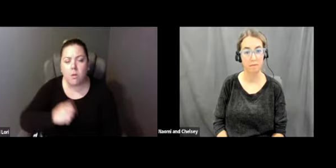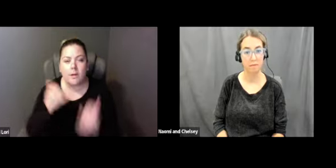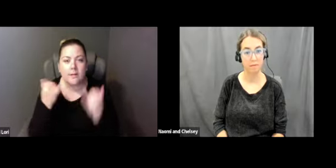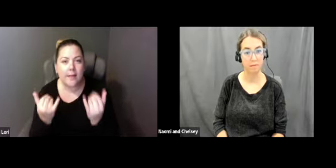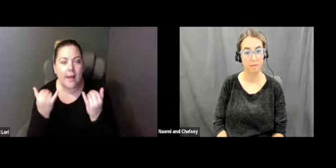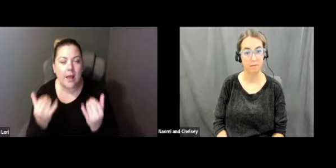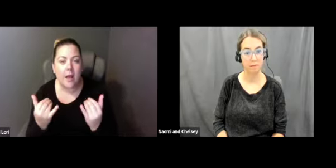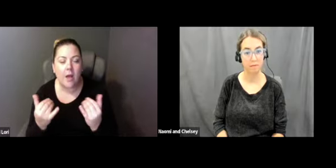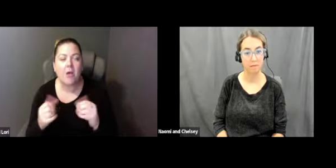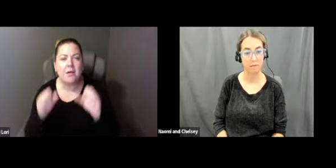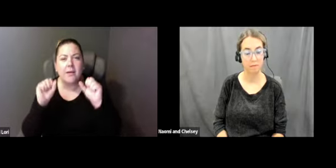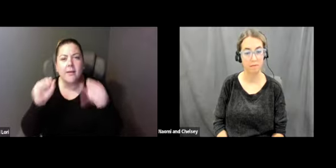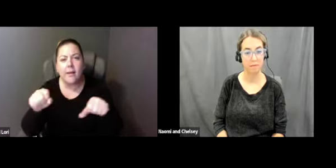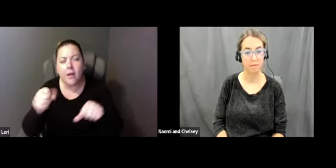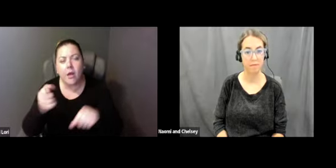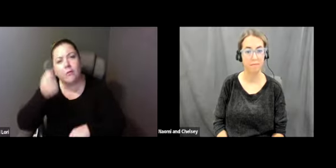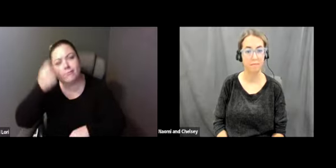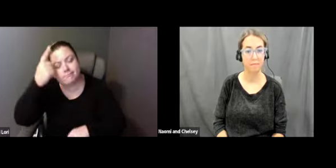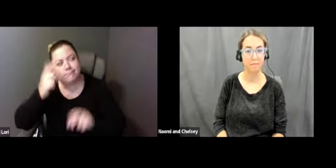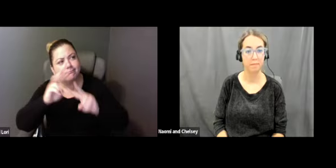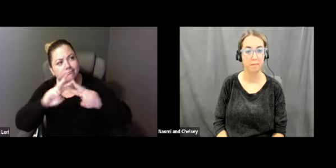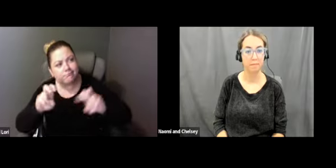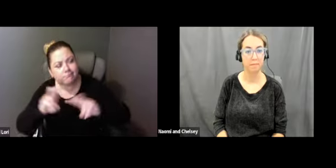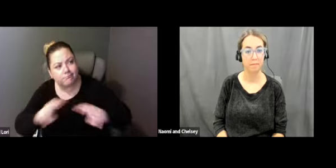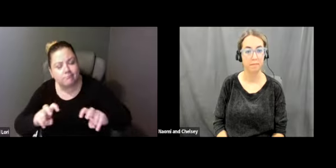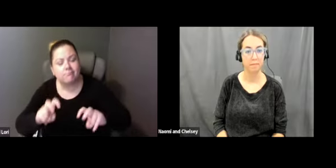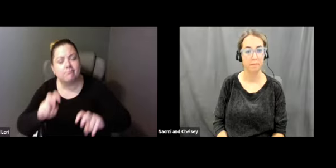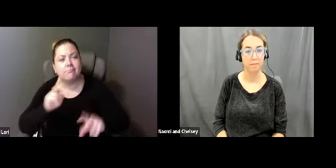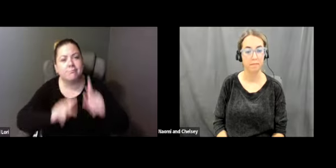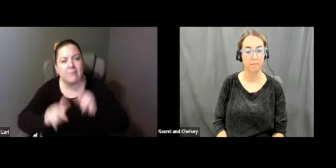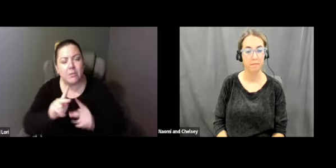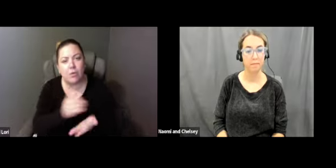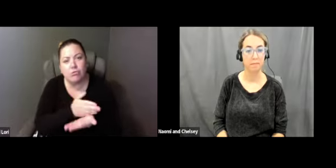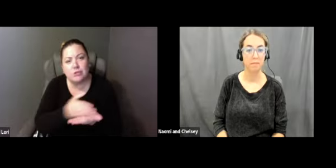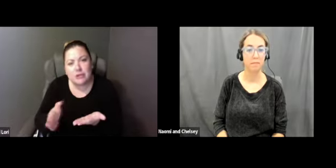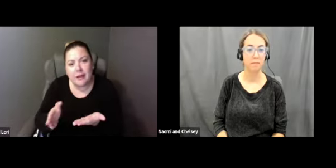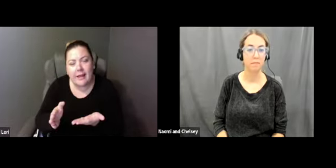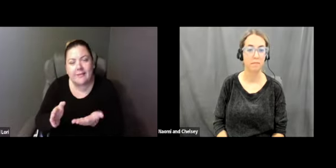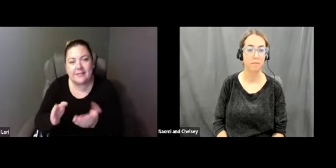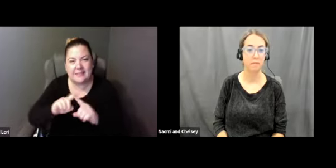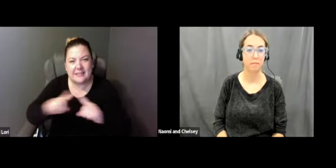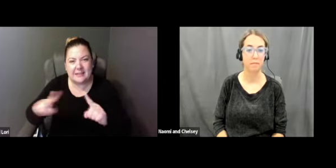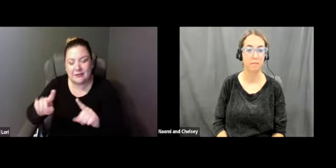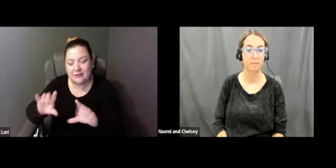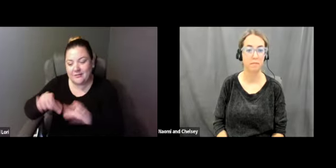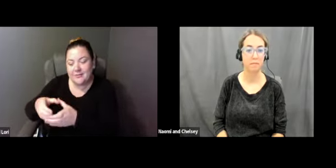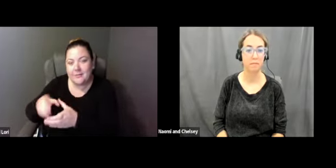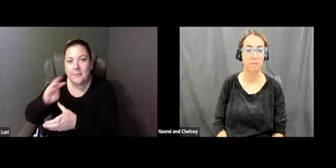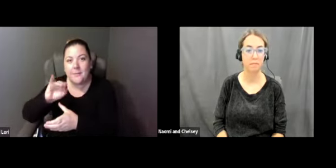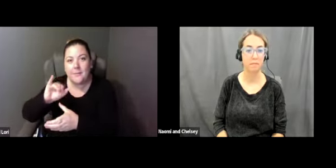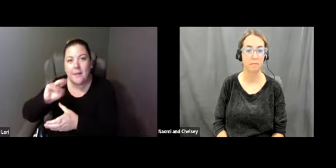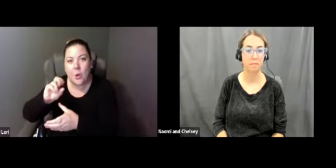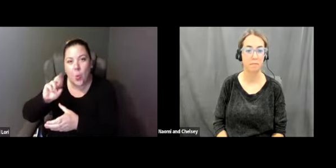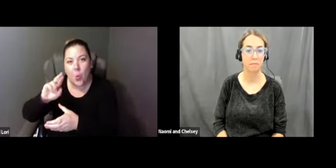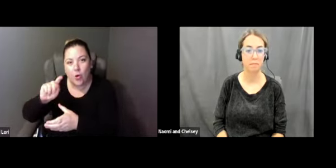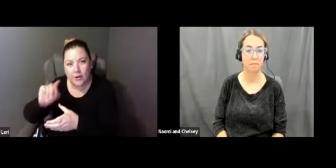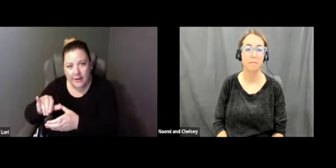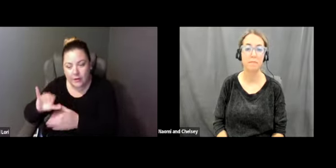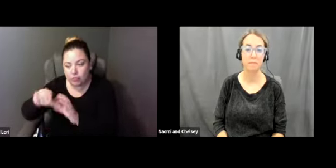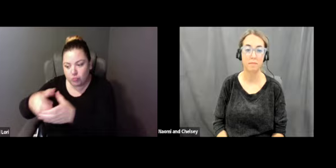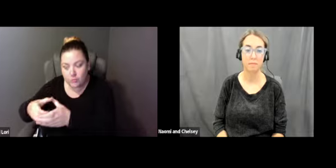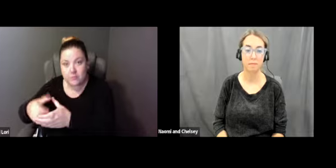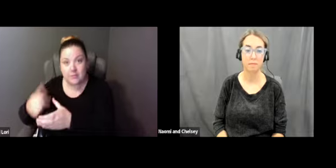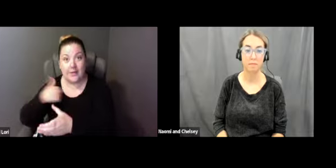able to understand how people reject minority groups. And that is really why I was